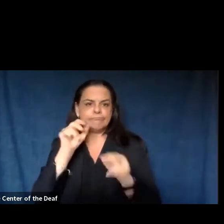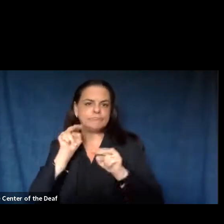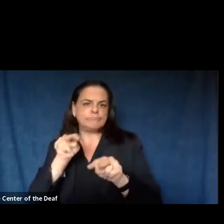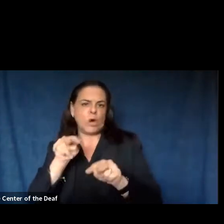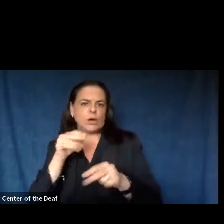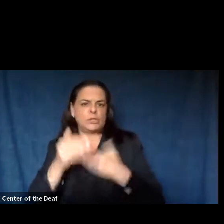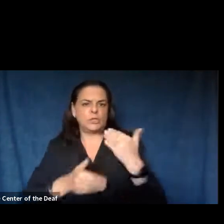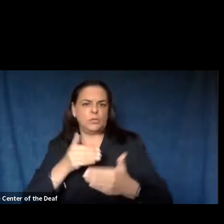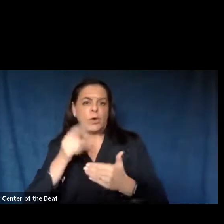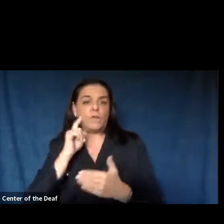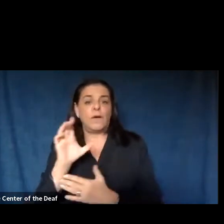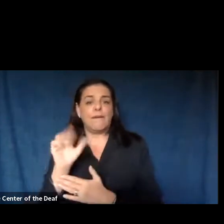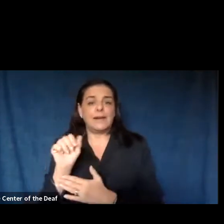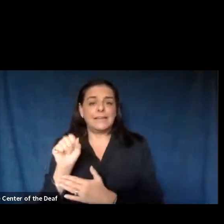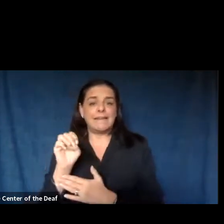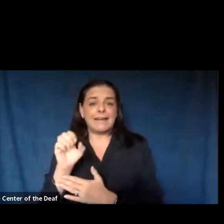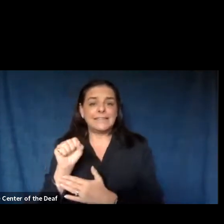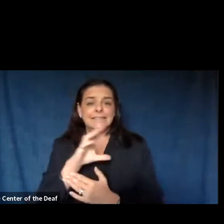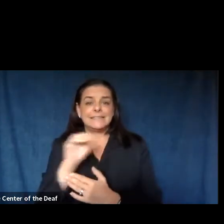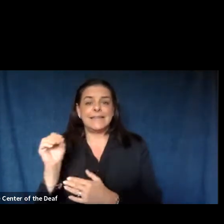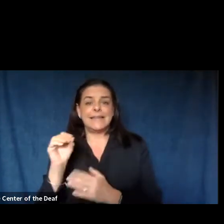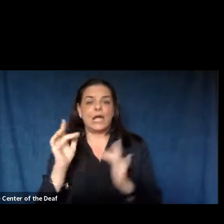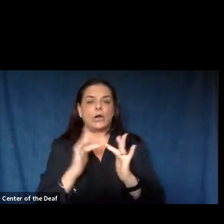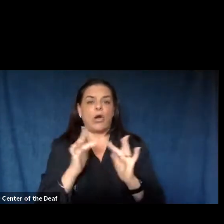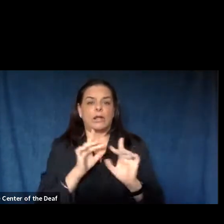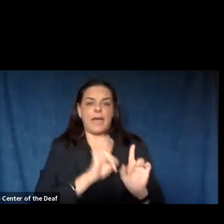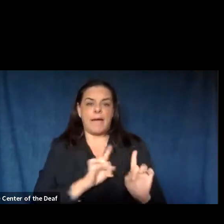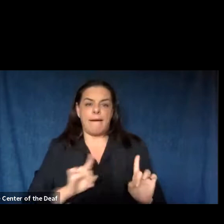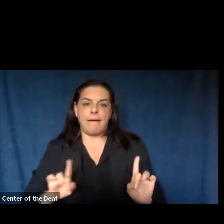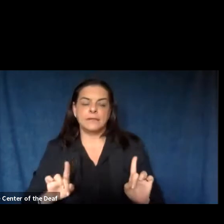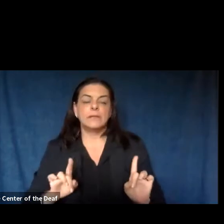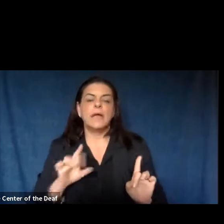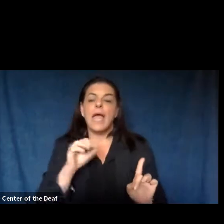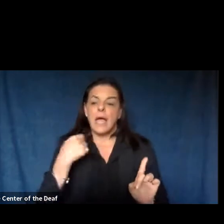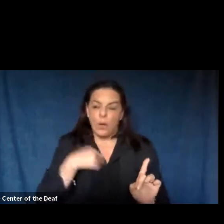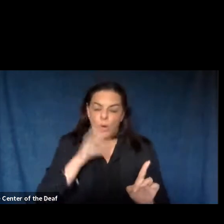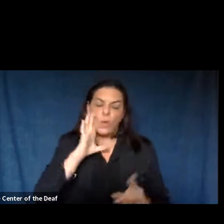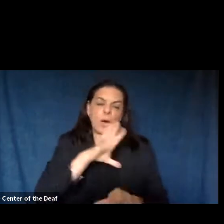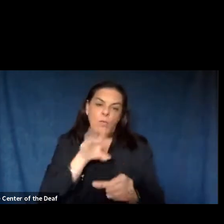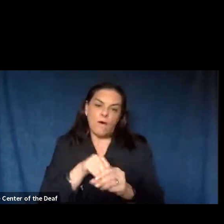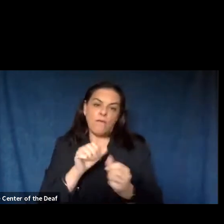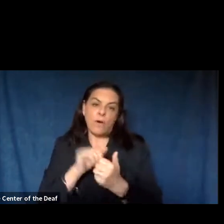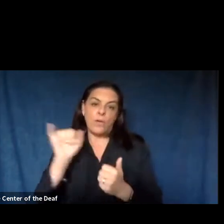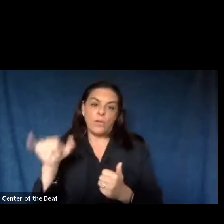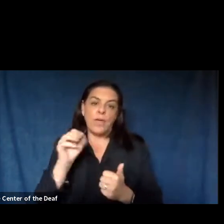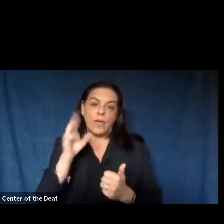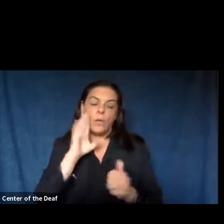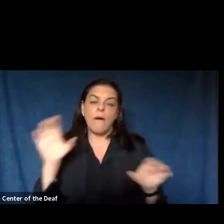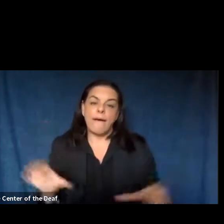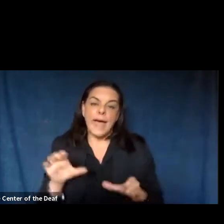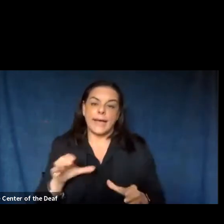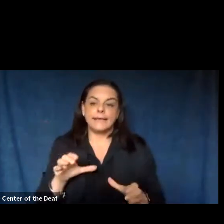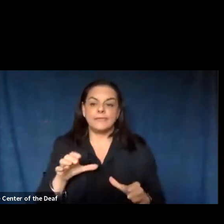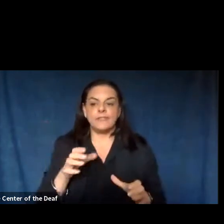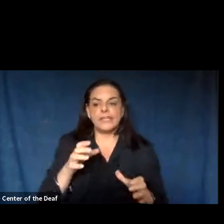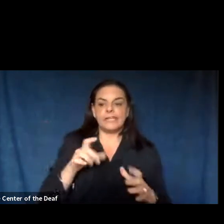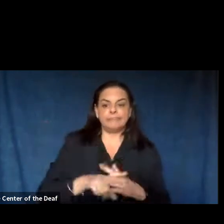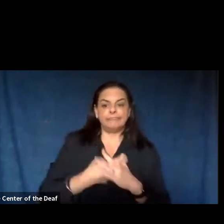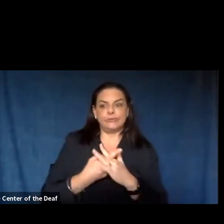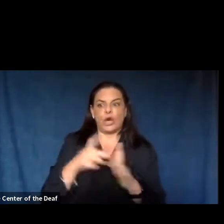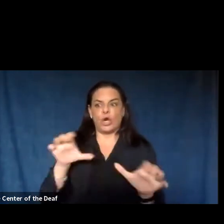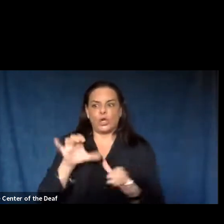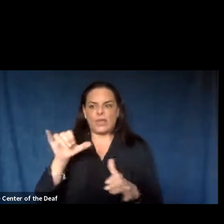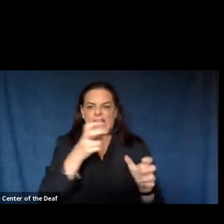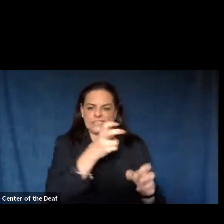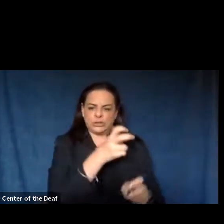process for cases and contacts. And we will be participating in that, and we'll be actively moving into that over the